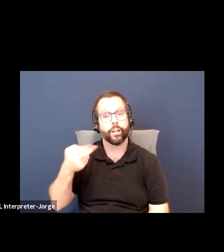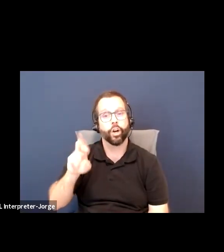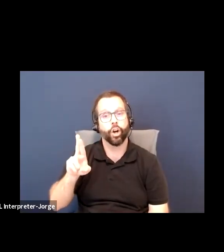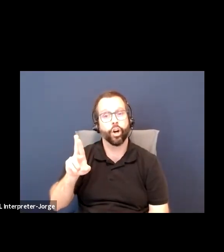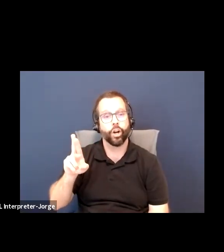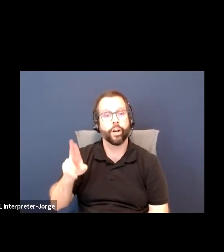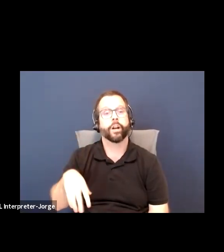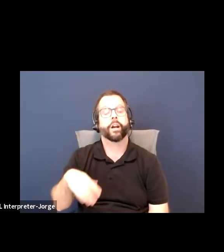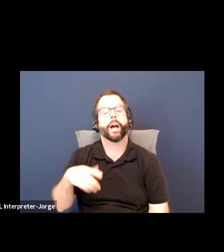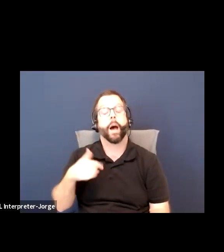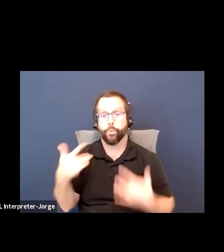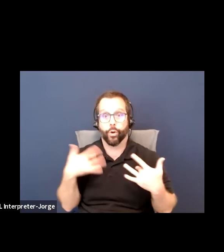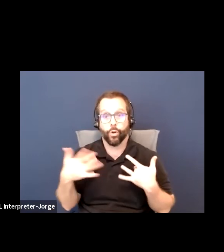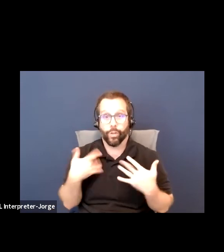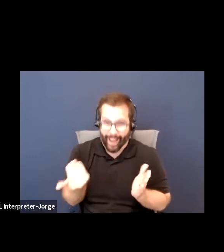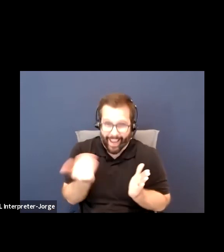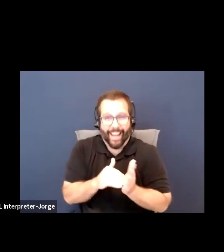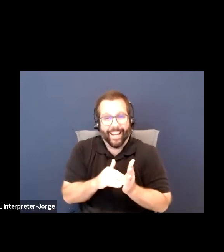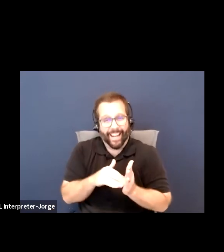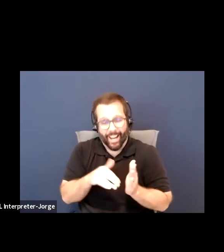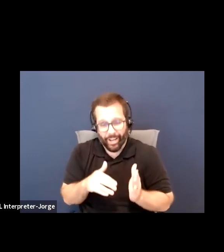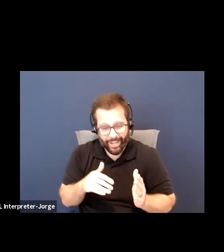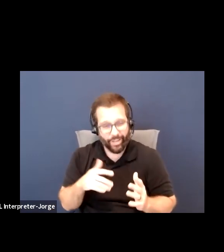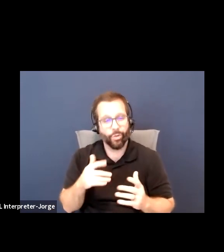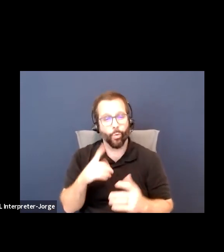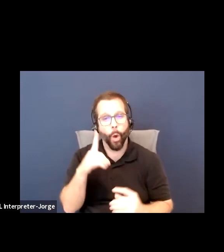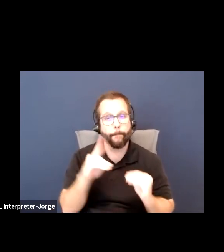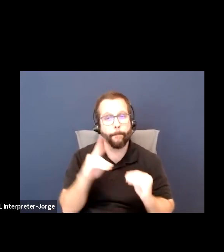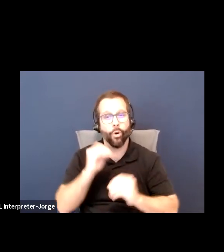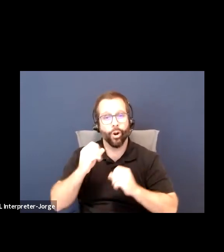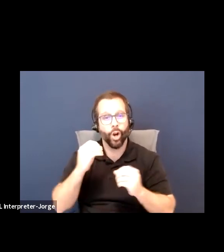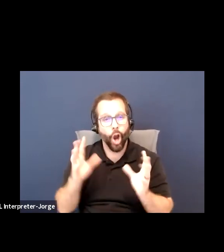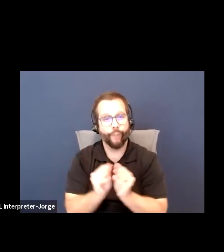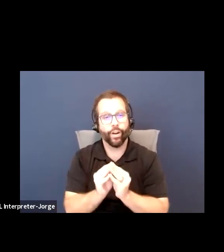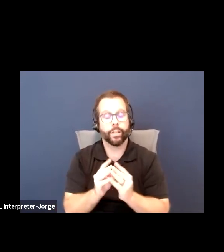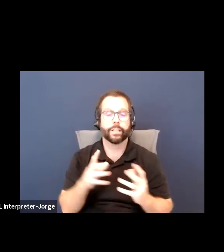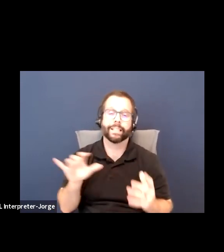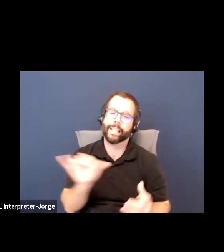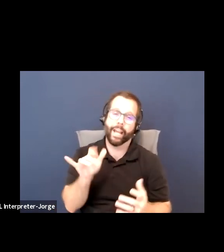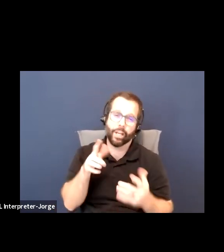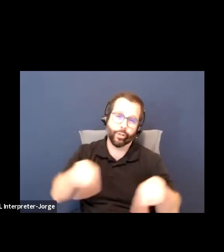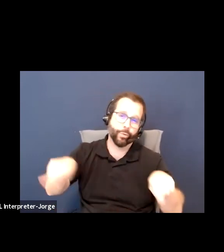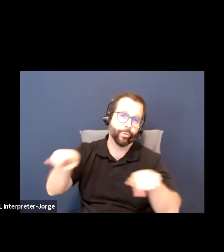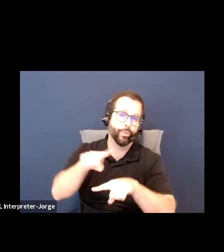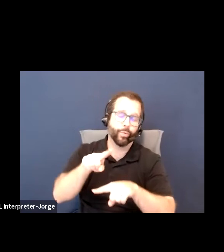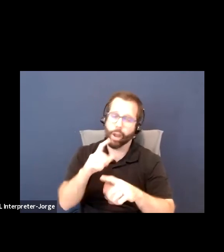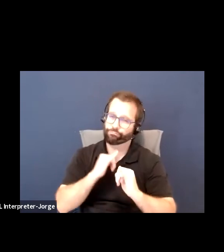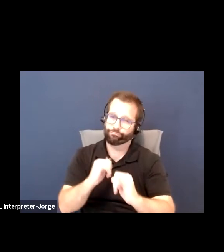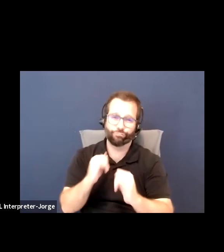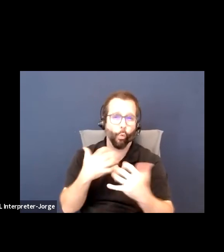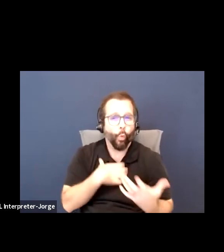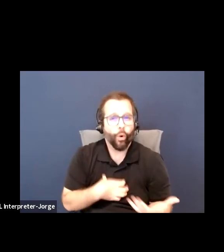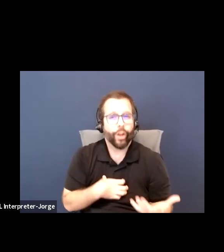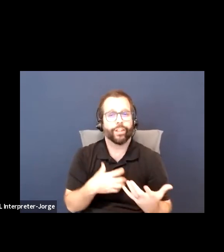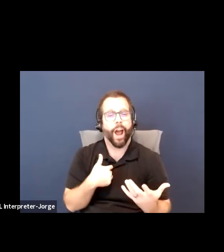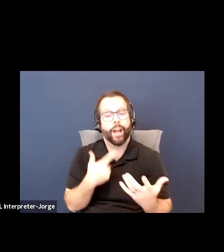be here for yet another conference. Like many of you, I wish we could see each other in person. I could use